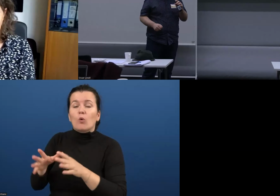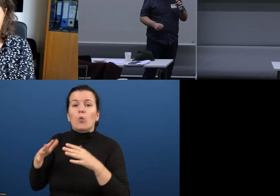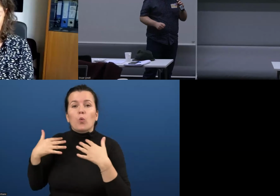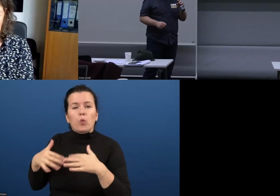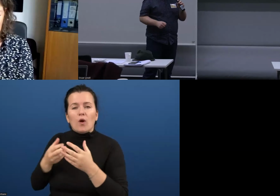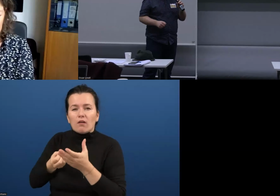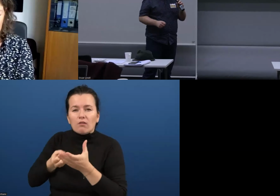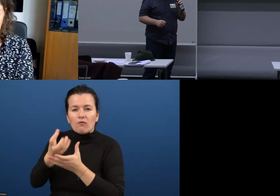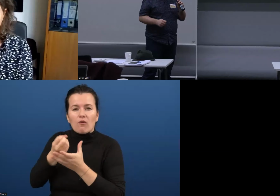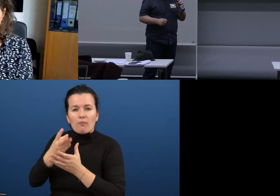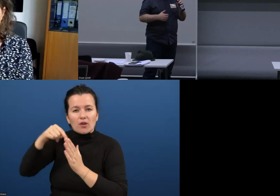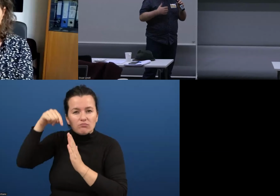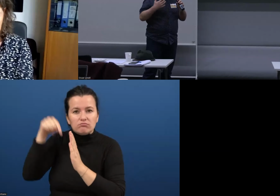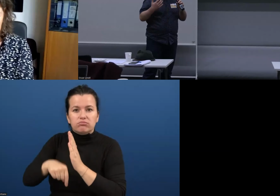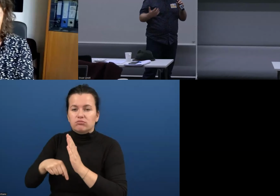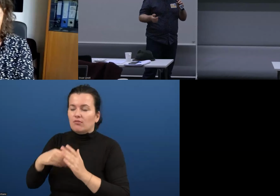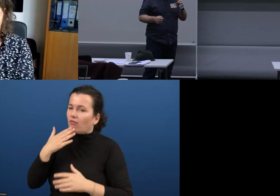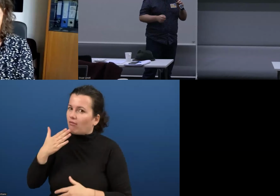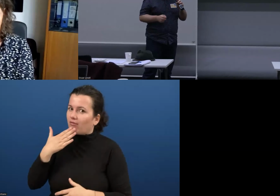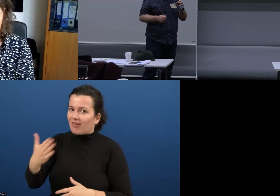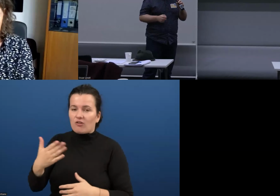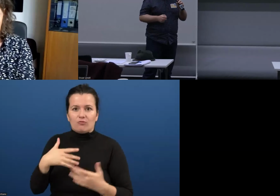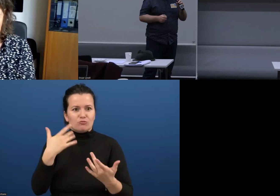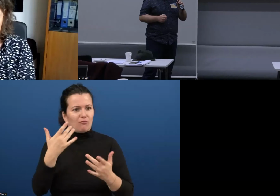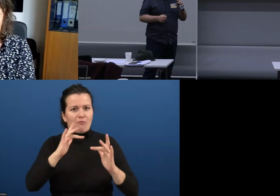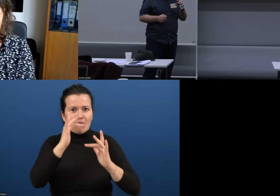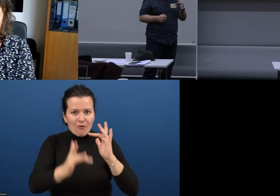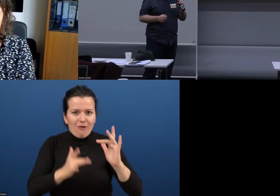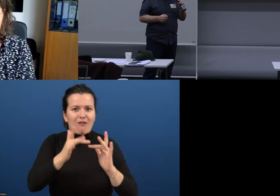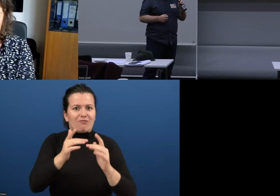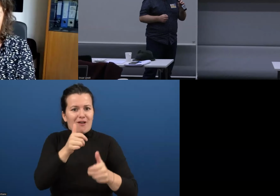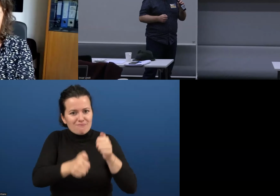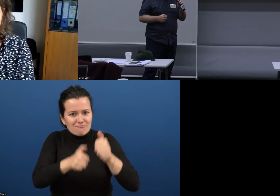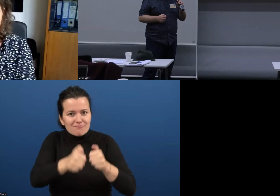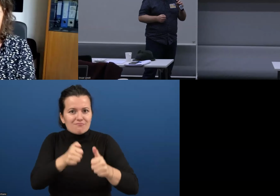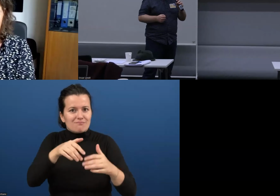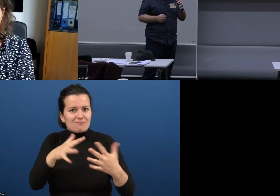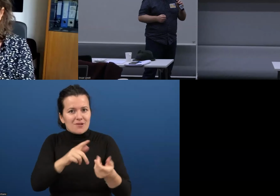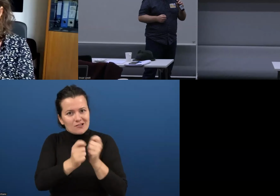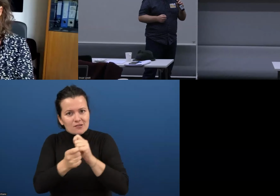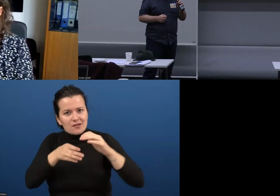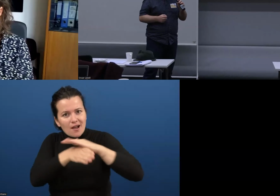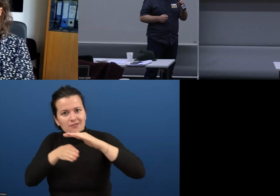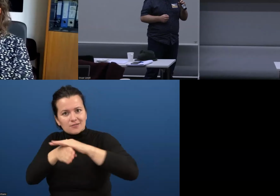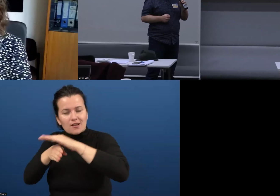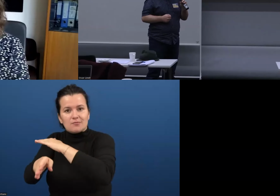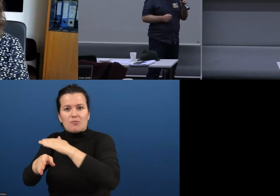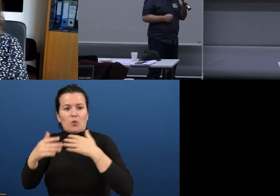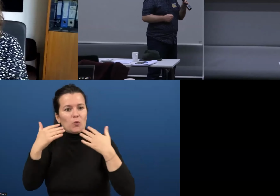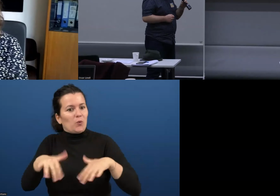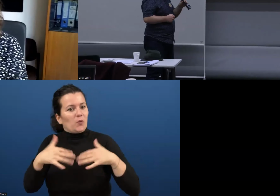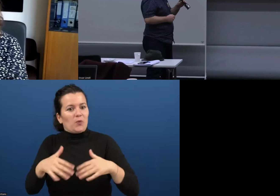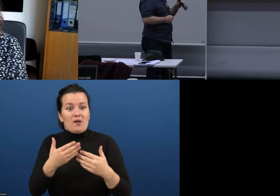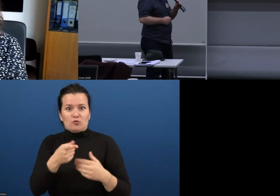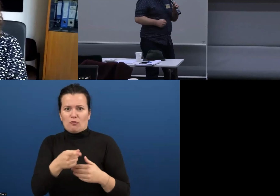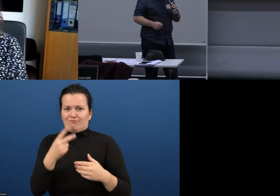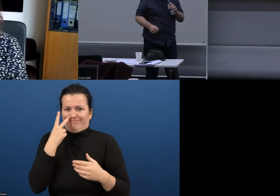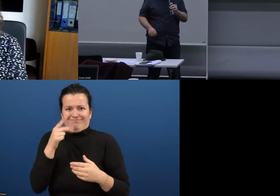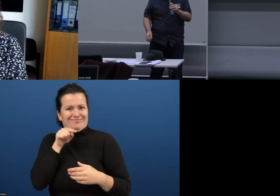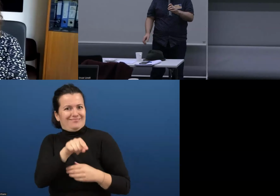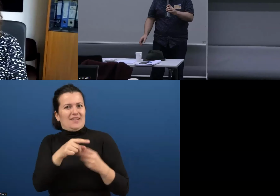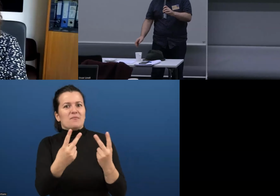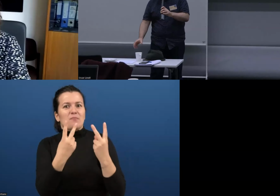of digital accessibility. And I'm sure there will be lots of discussion and maybe potential future communications upon